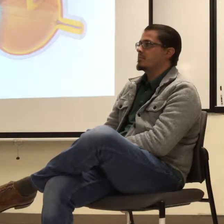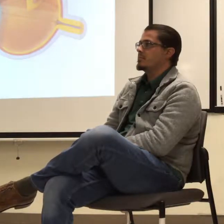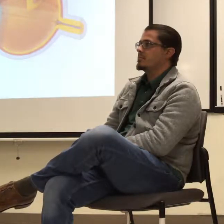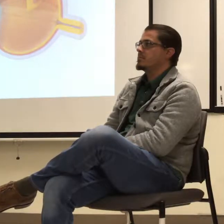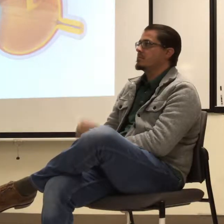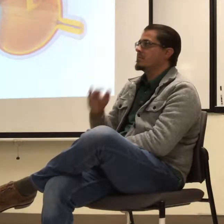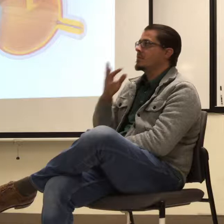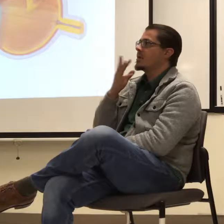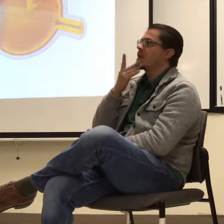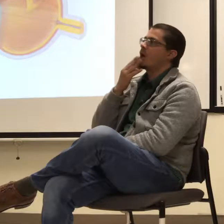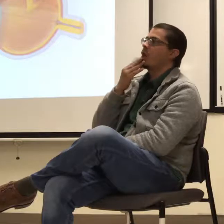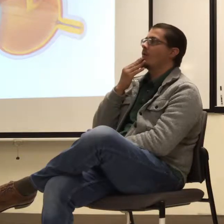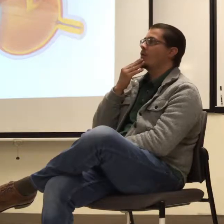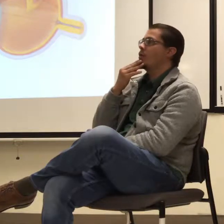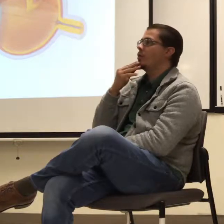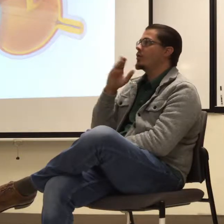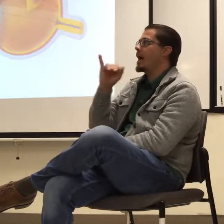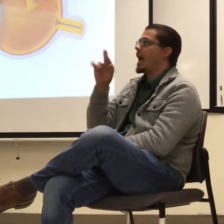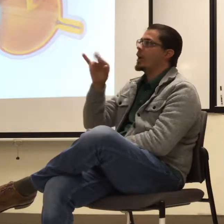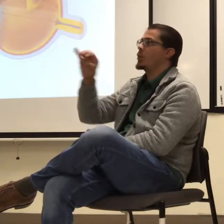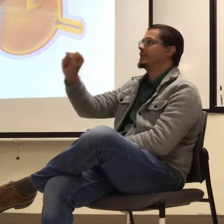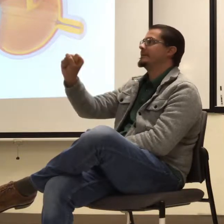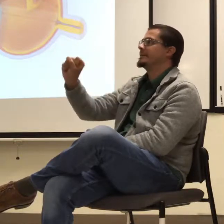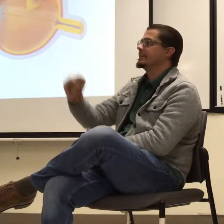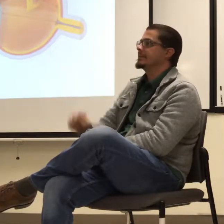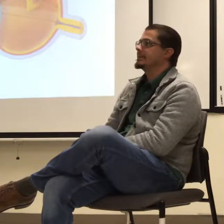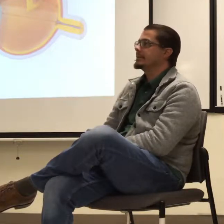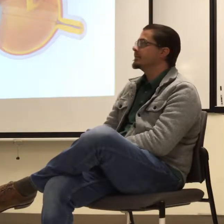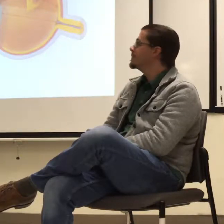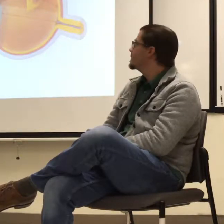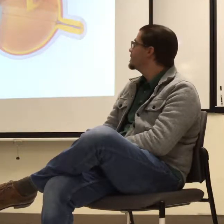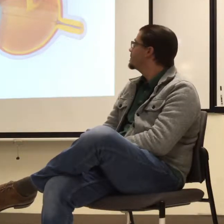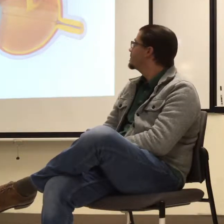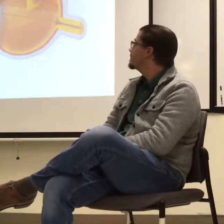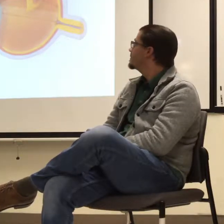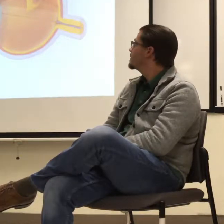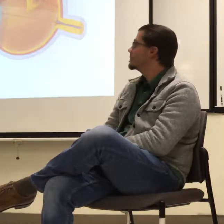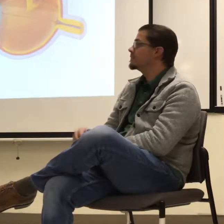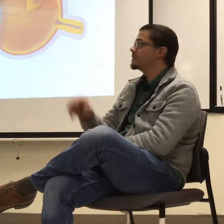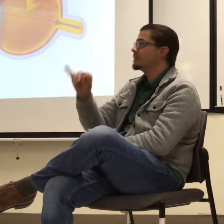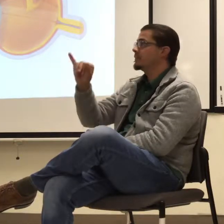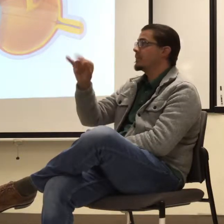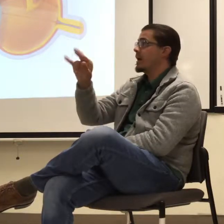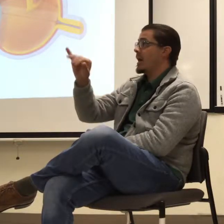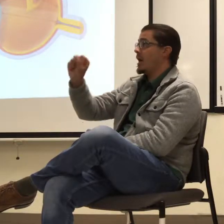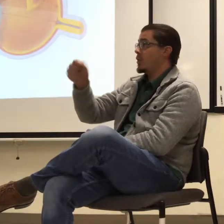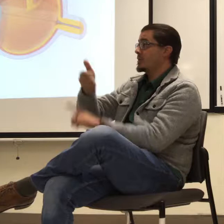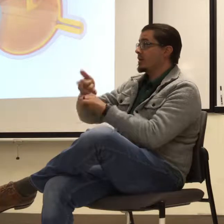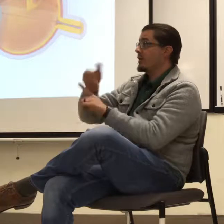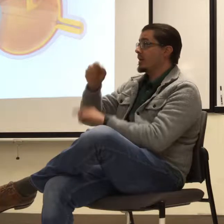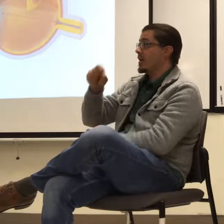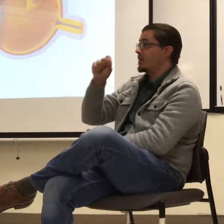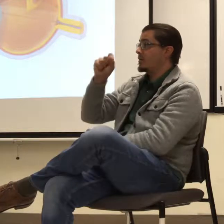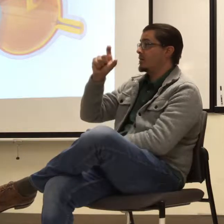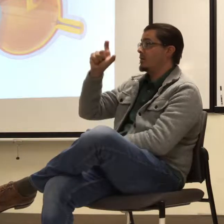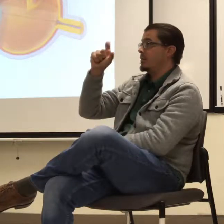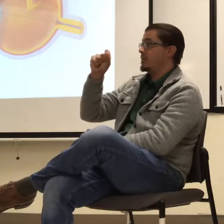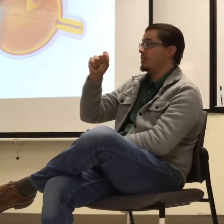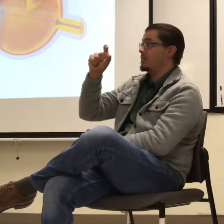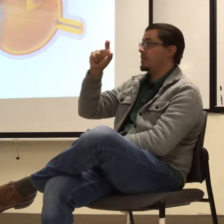Colorful iris. Okay. We said that the iris can constrict or dilate.